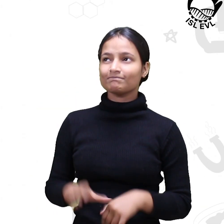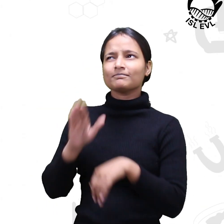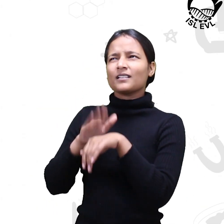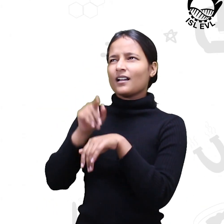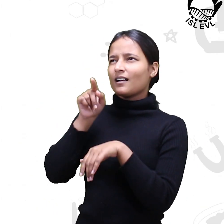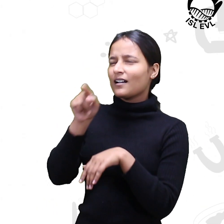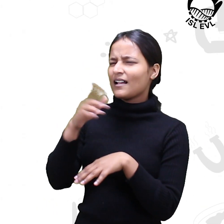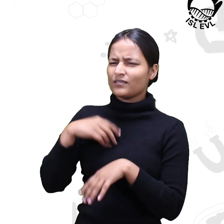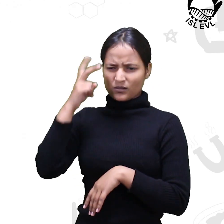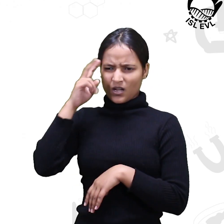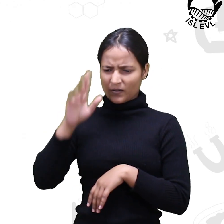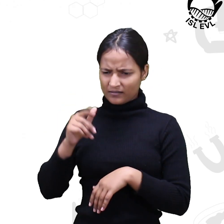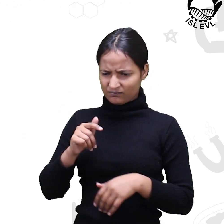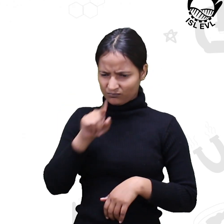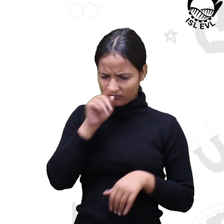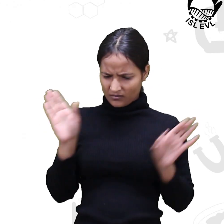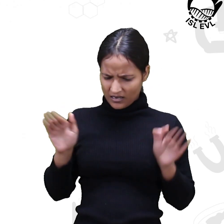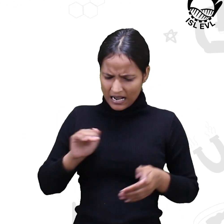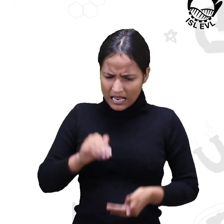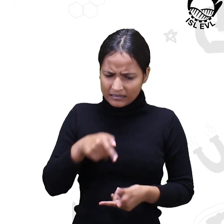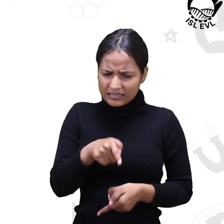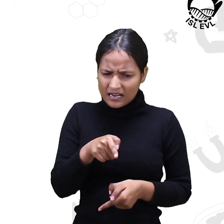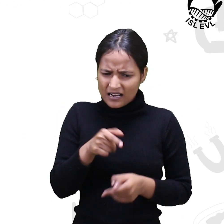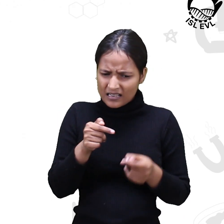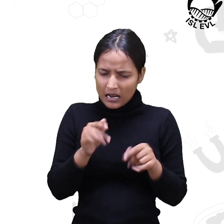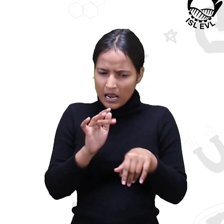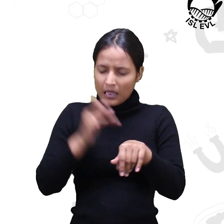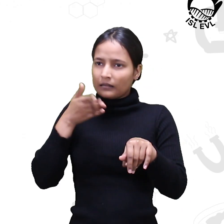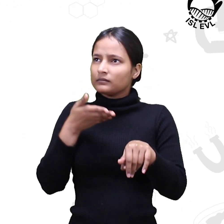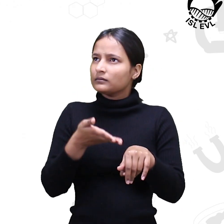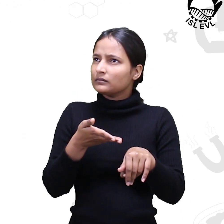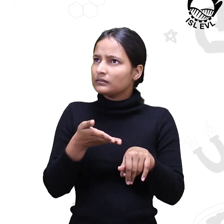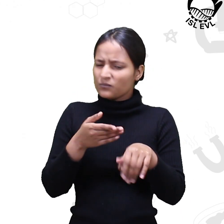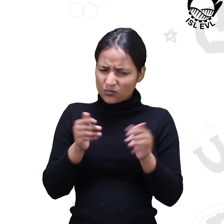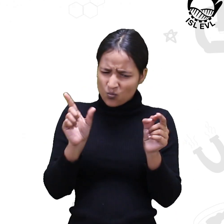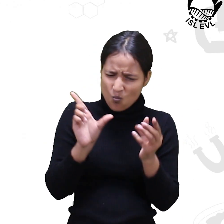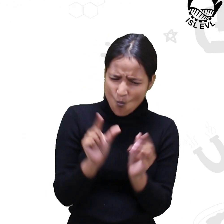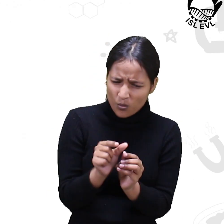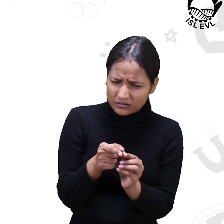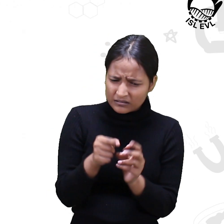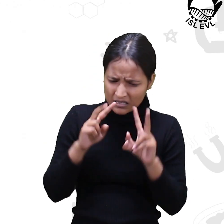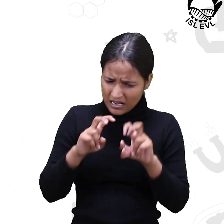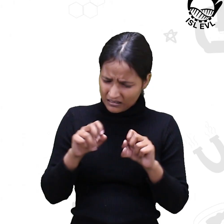Sir, actually, I had a doubt that chickens, they're very sensitive. Sir. Was it hard to research on